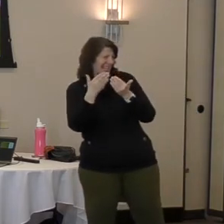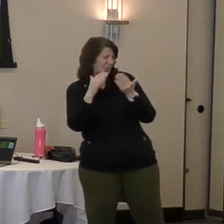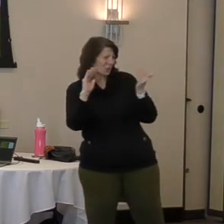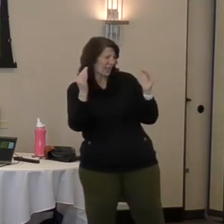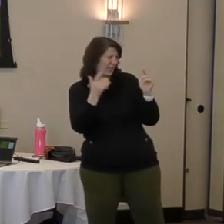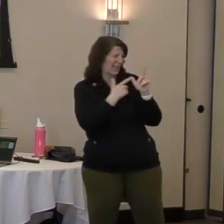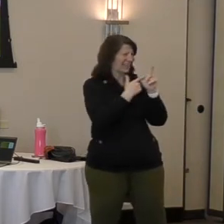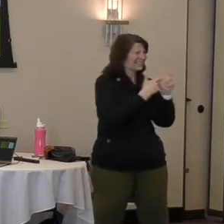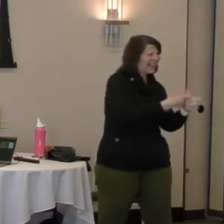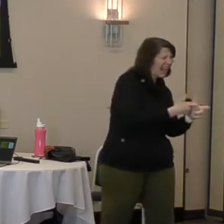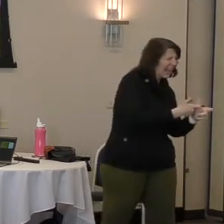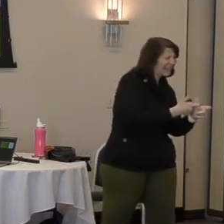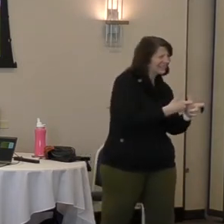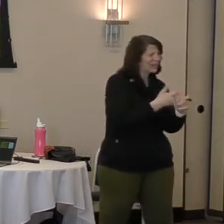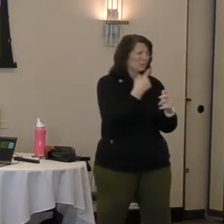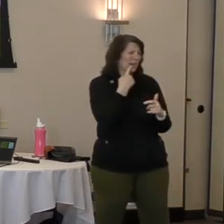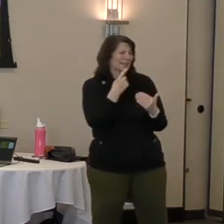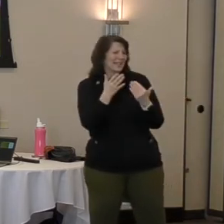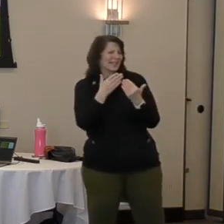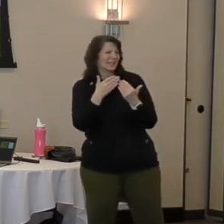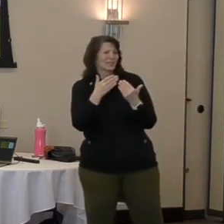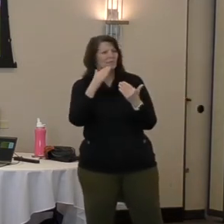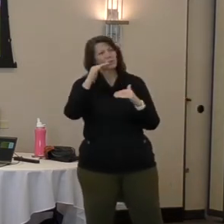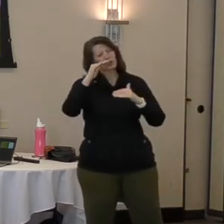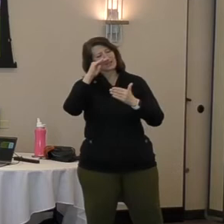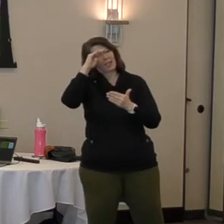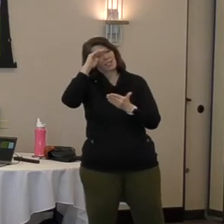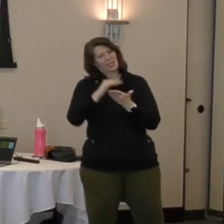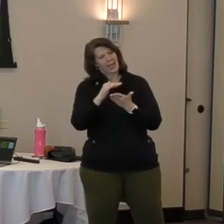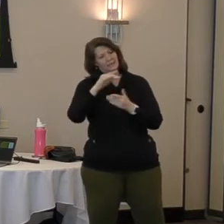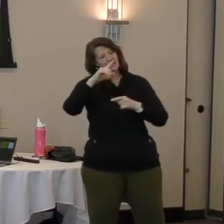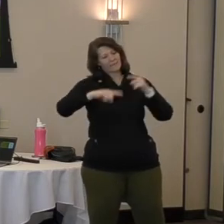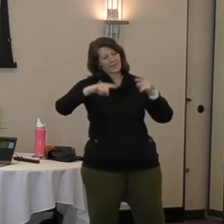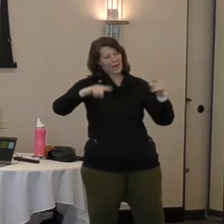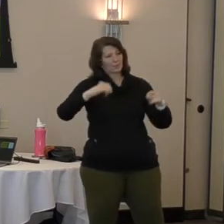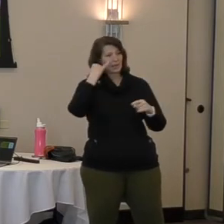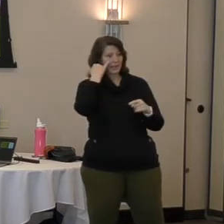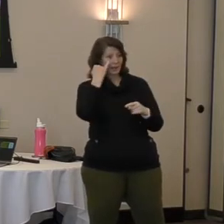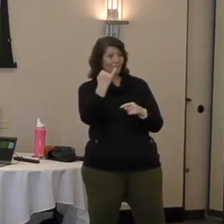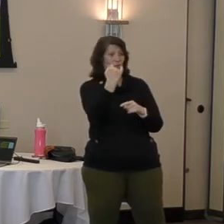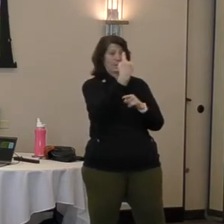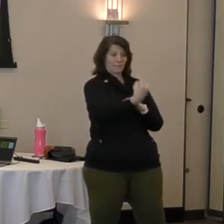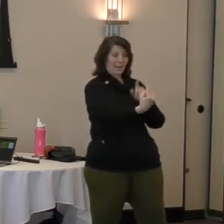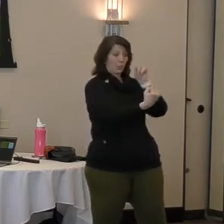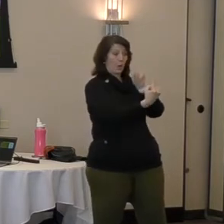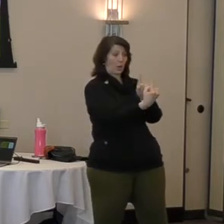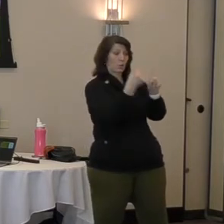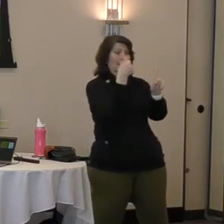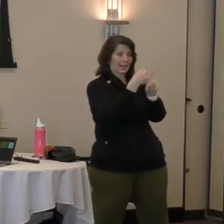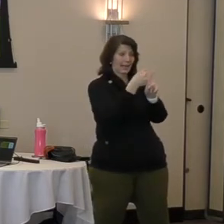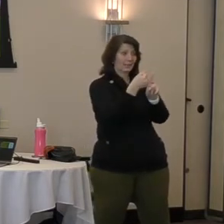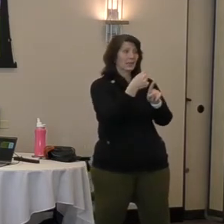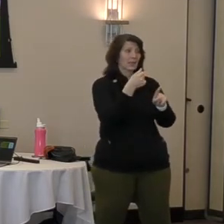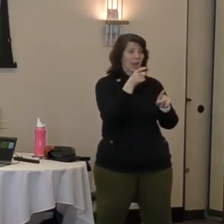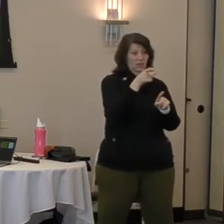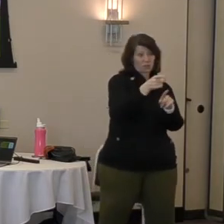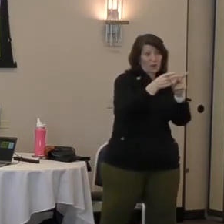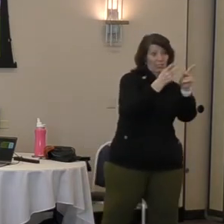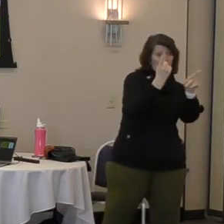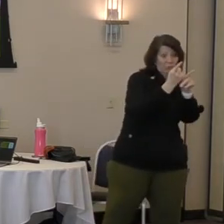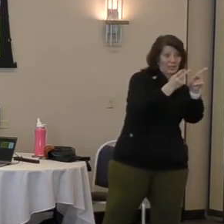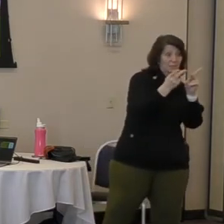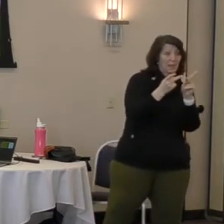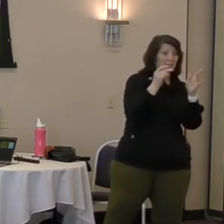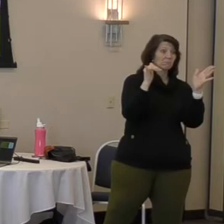I say easier, there are less barriers. Right? If you can make one-on-one tackles and you can get in the right spot,